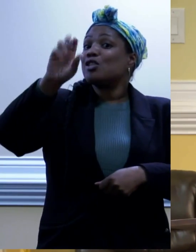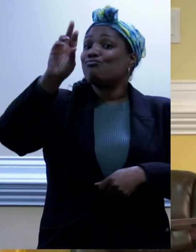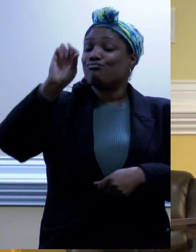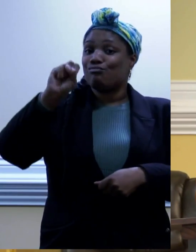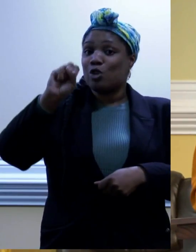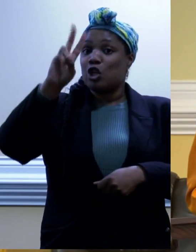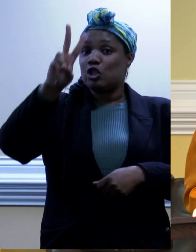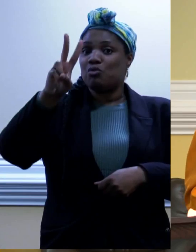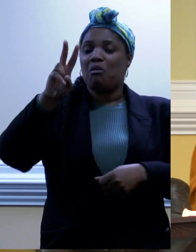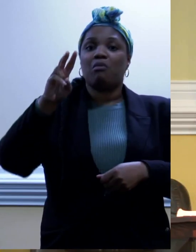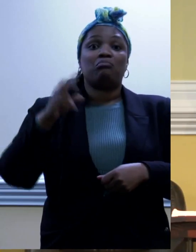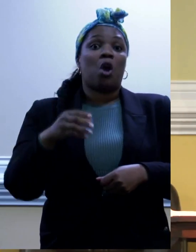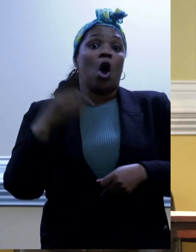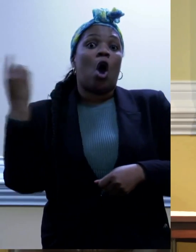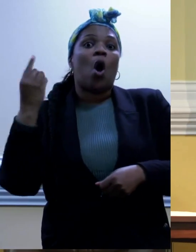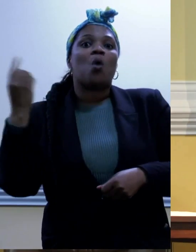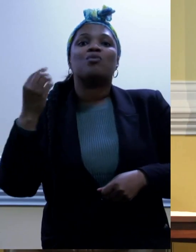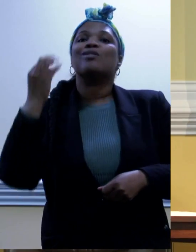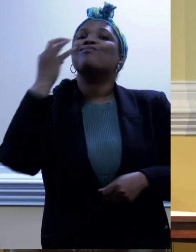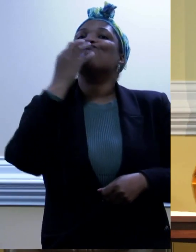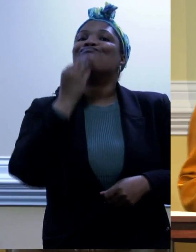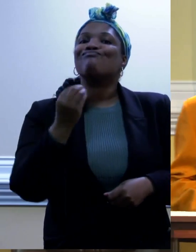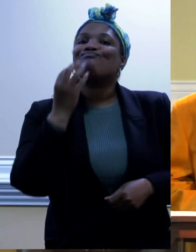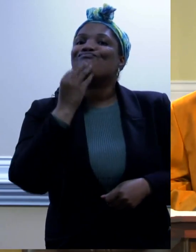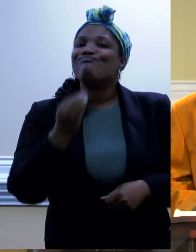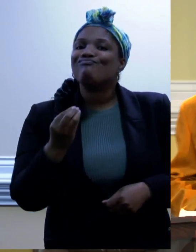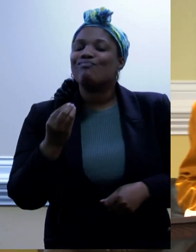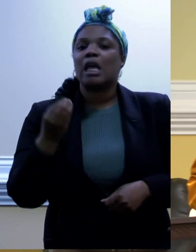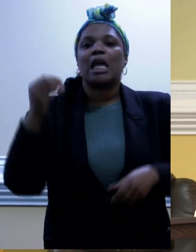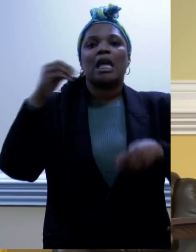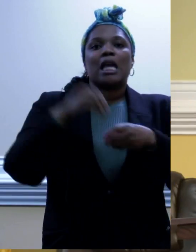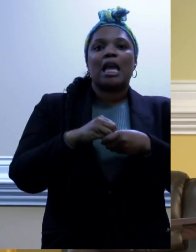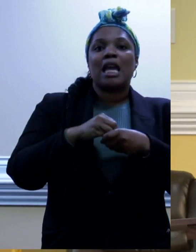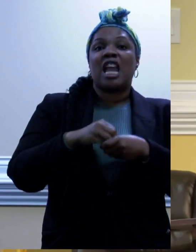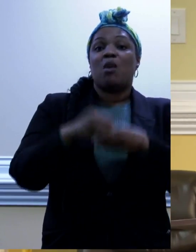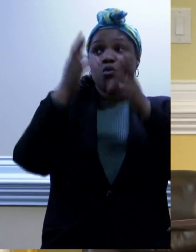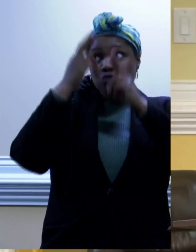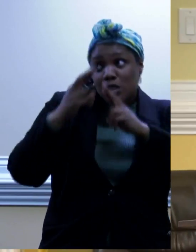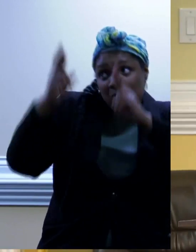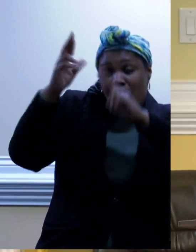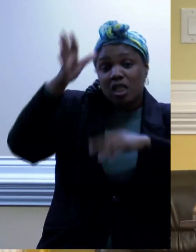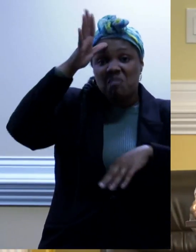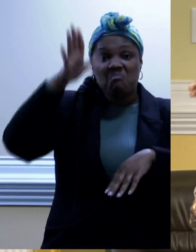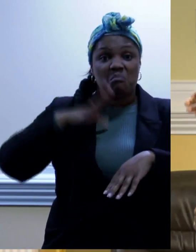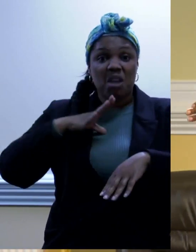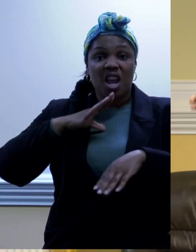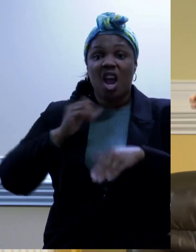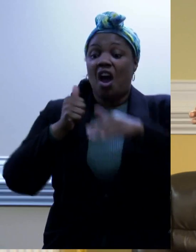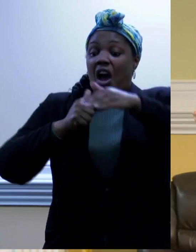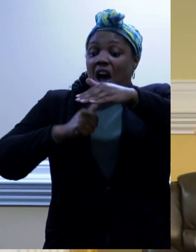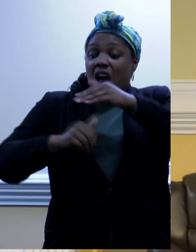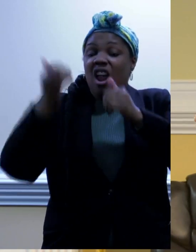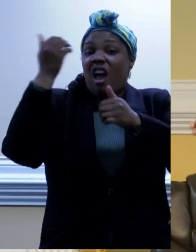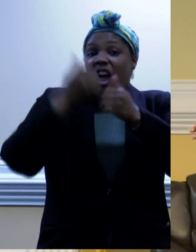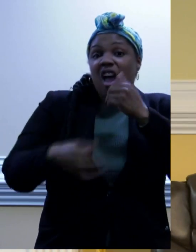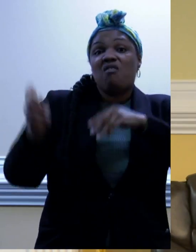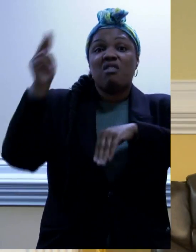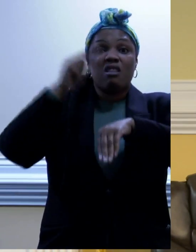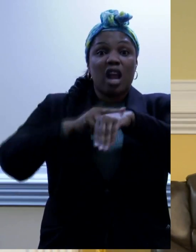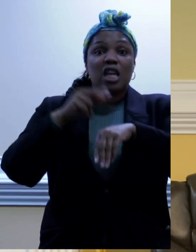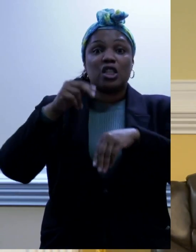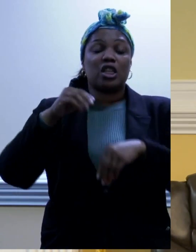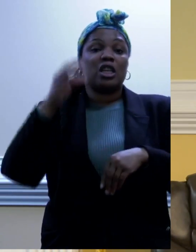was Jews, devout men out of every nation under the sun. There was not one non-Israelite